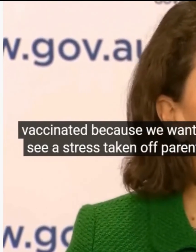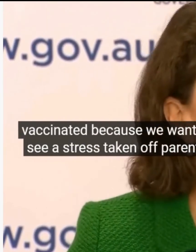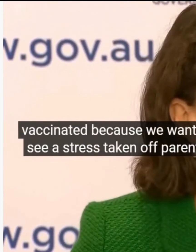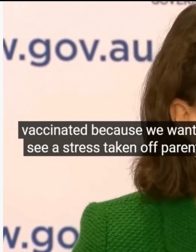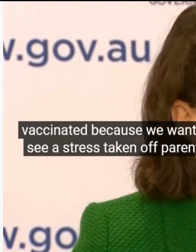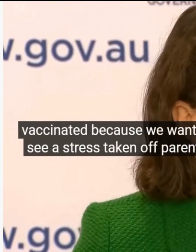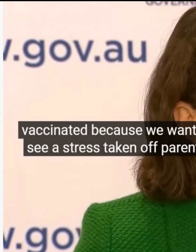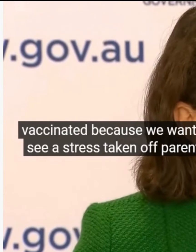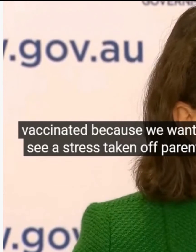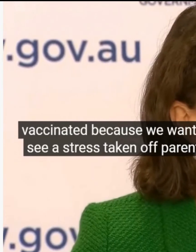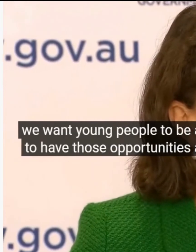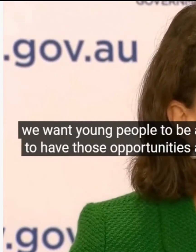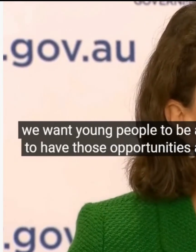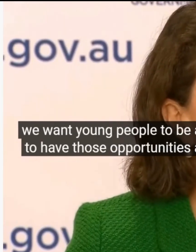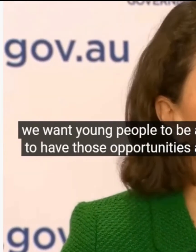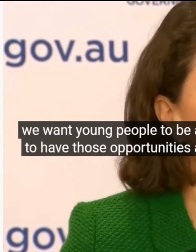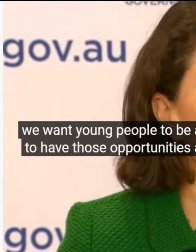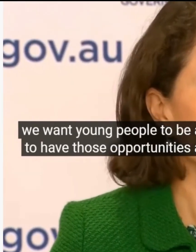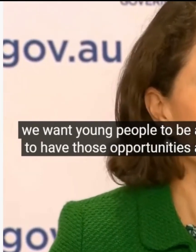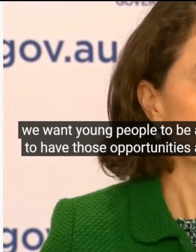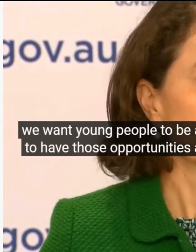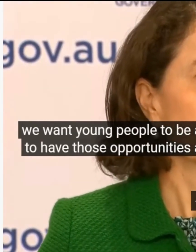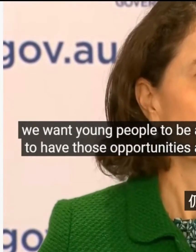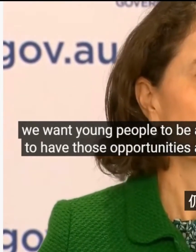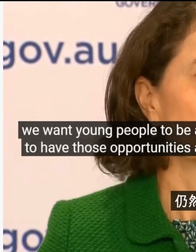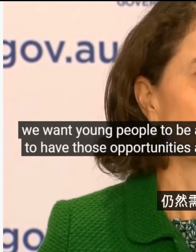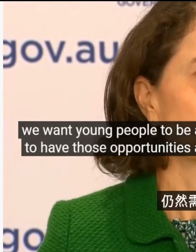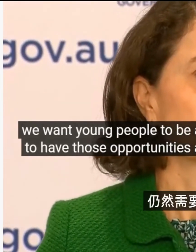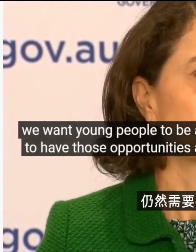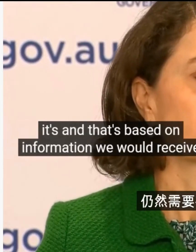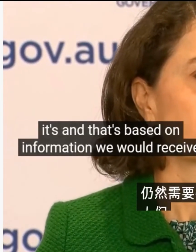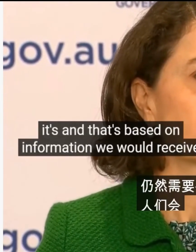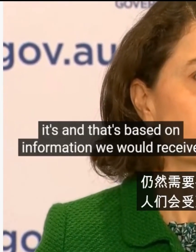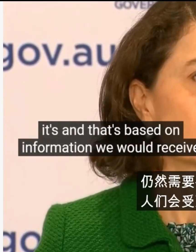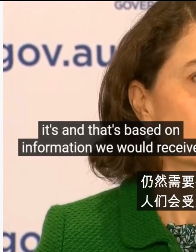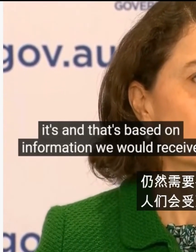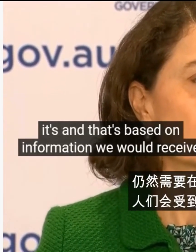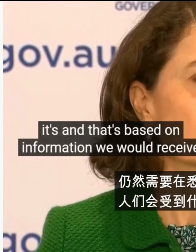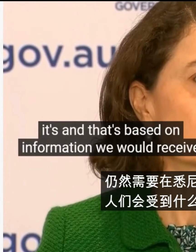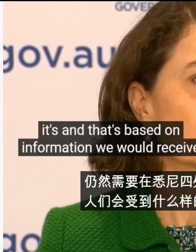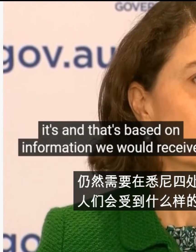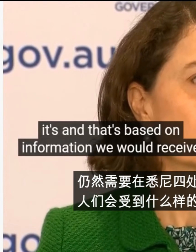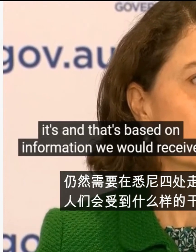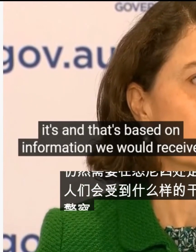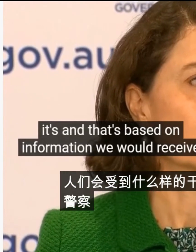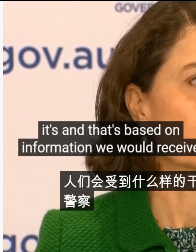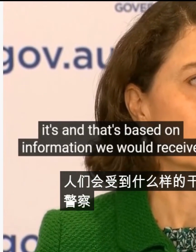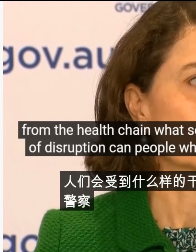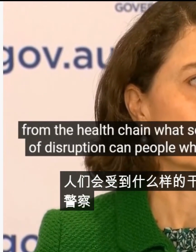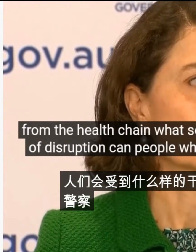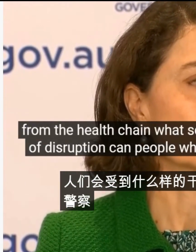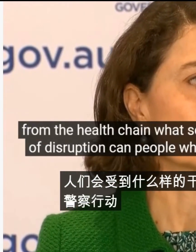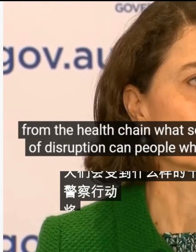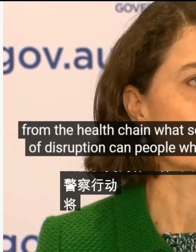In regards to the planned protest tomorrow, what sort of disruption can people who still need to move around Sydney What sort of disruption can they expect